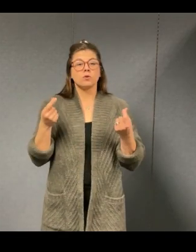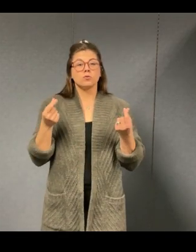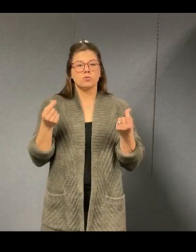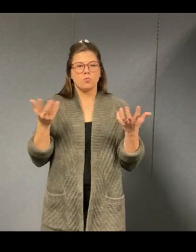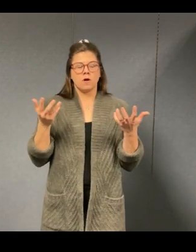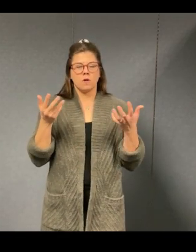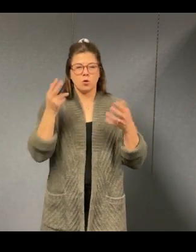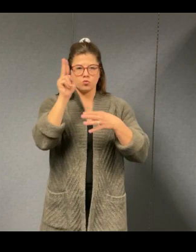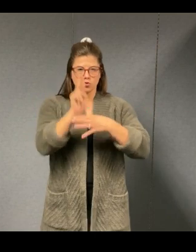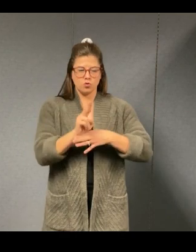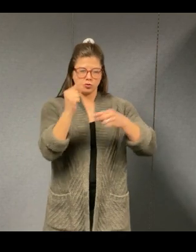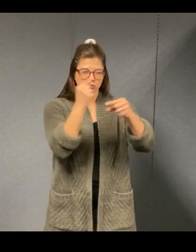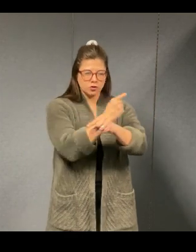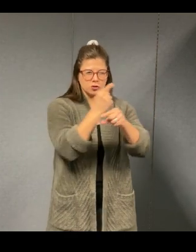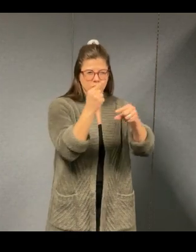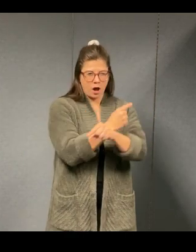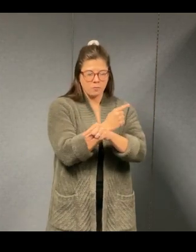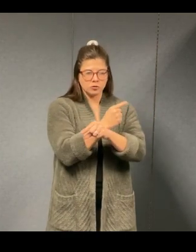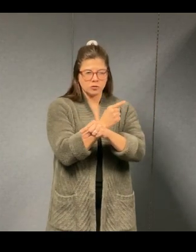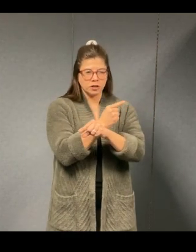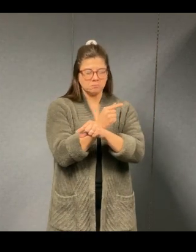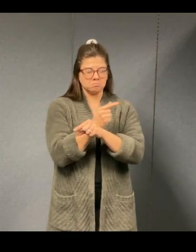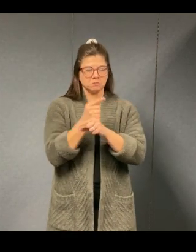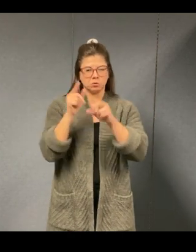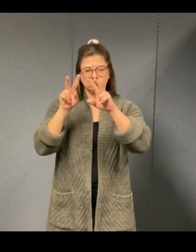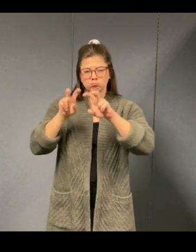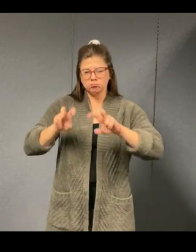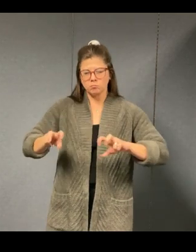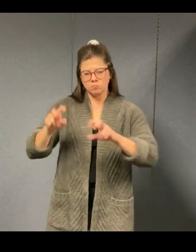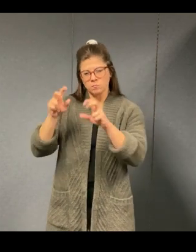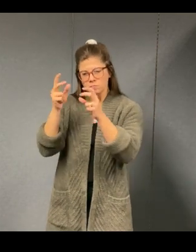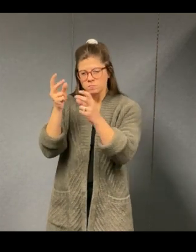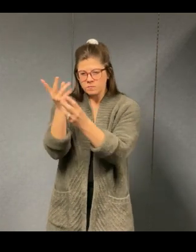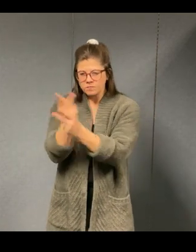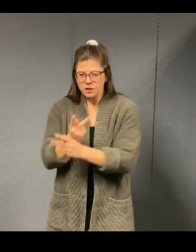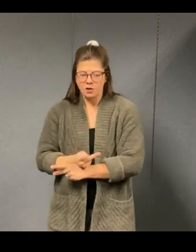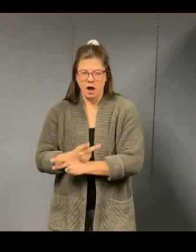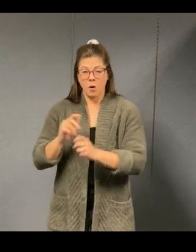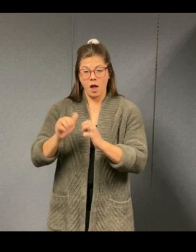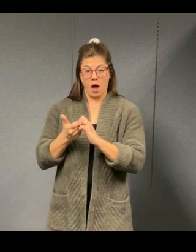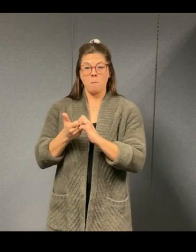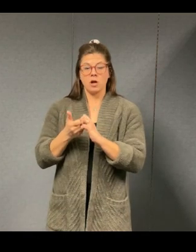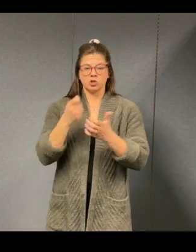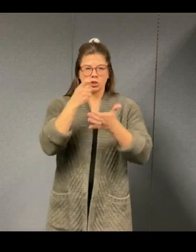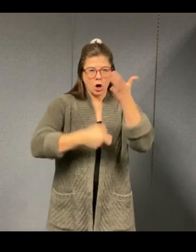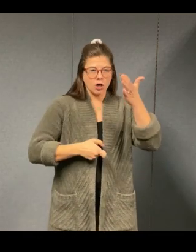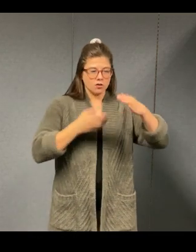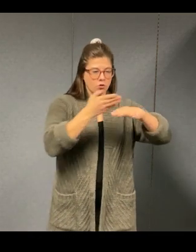Jones can determine the cost of the plywood and the cement he will need. And